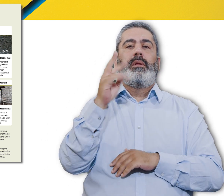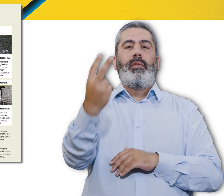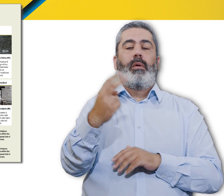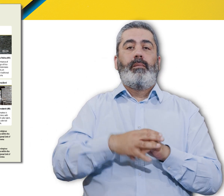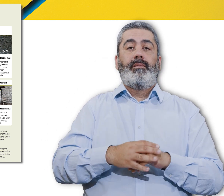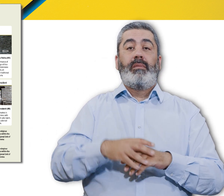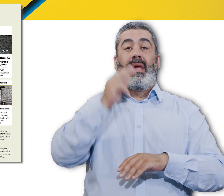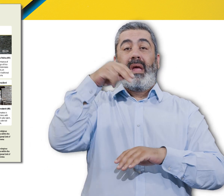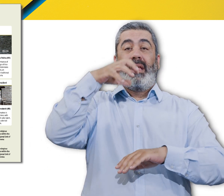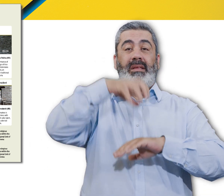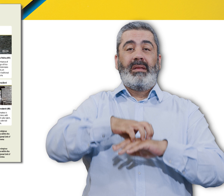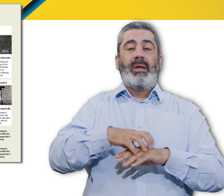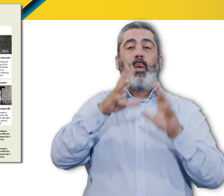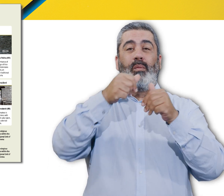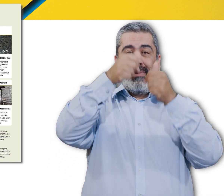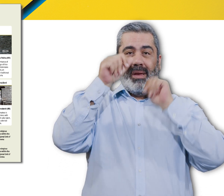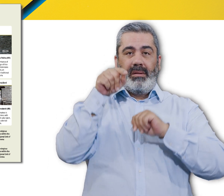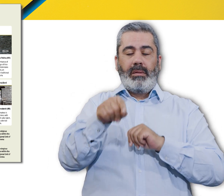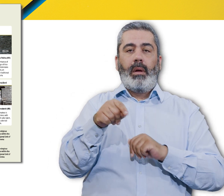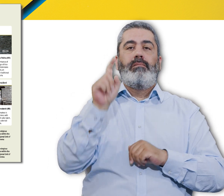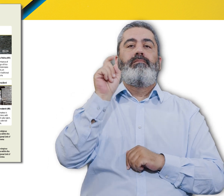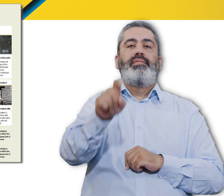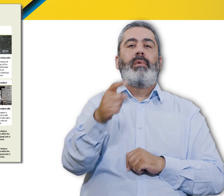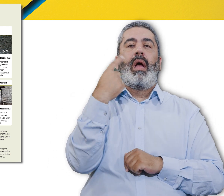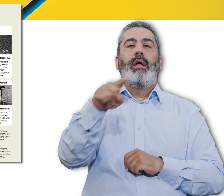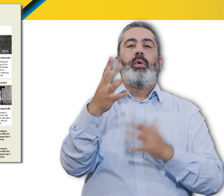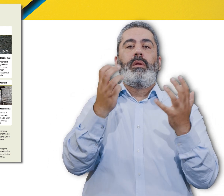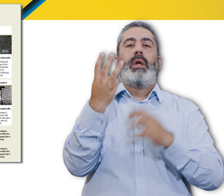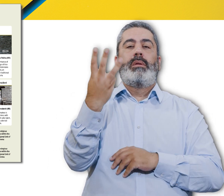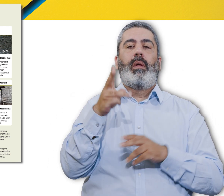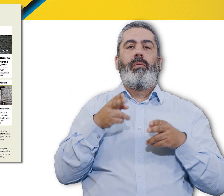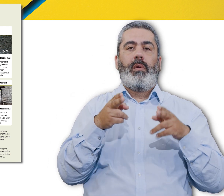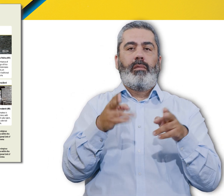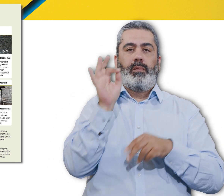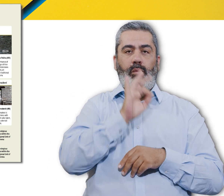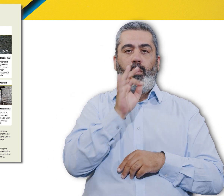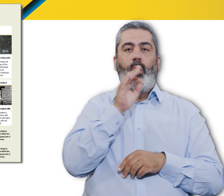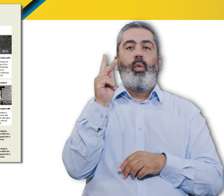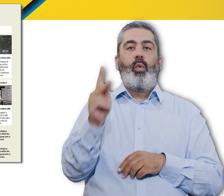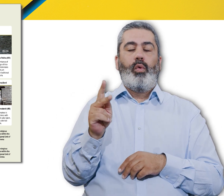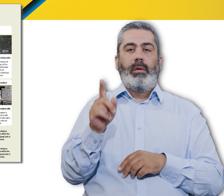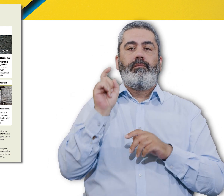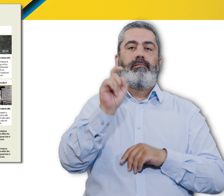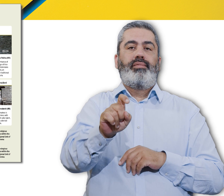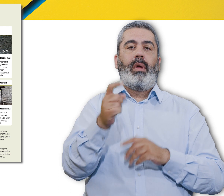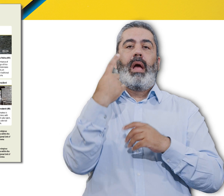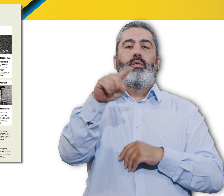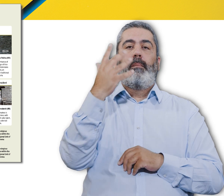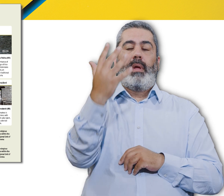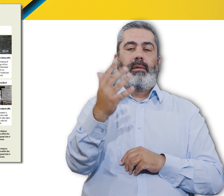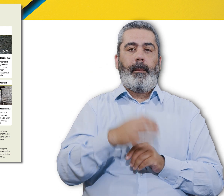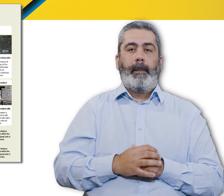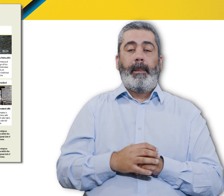Built in 1852. Holy Church of the Assumption of the Virgin, number 193, location.